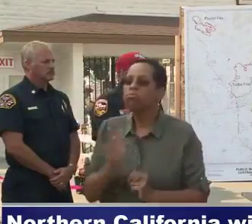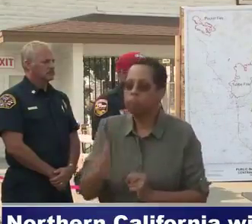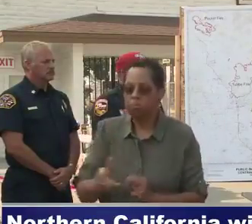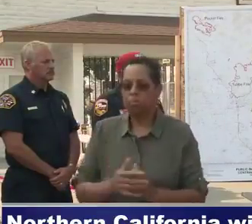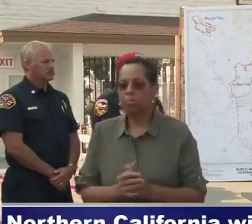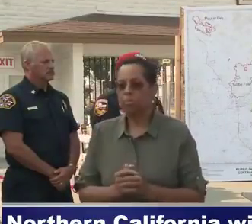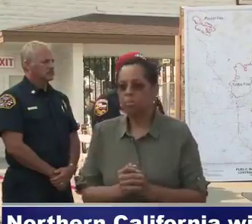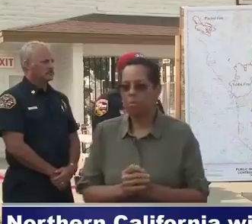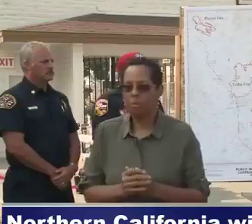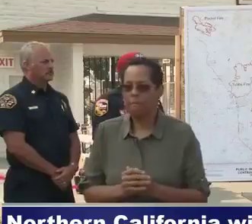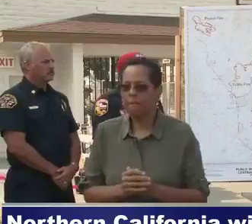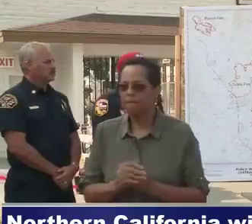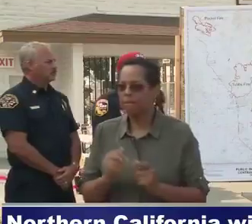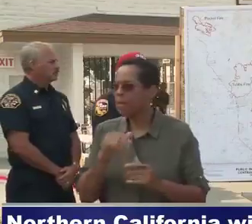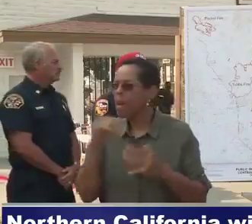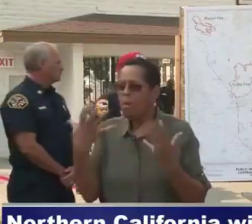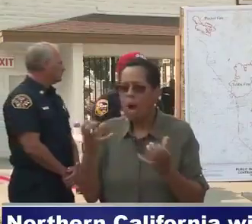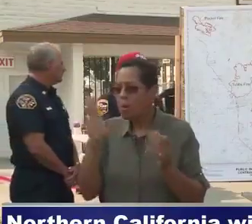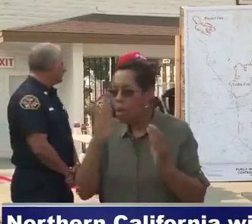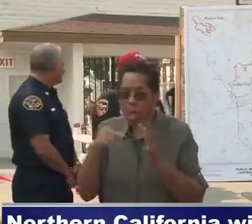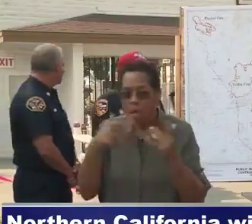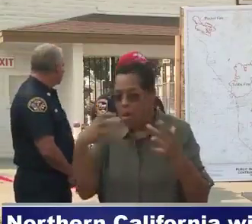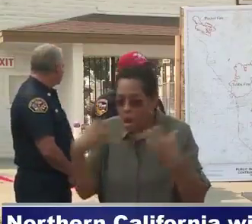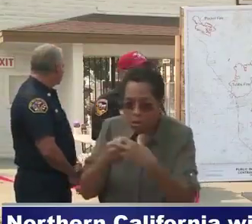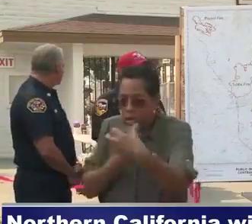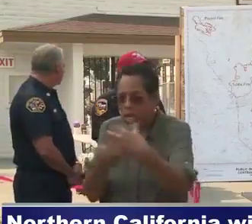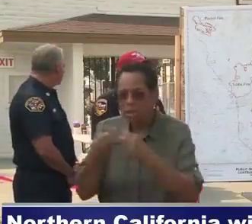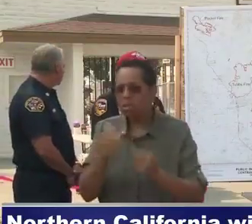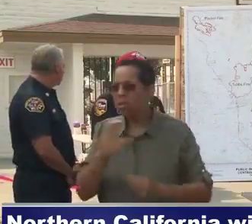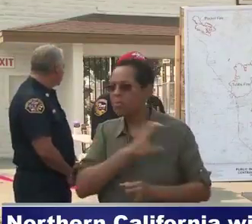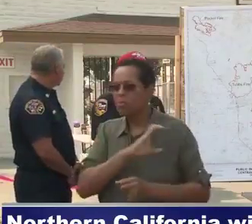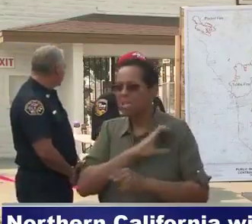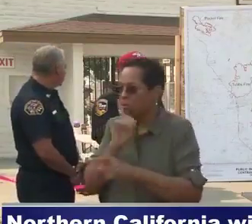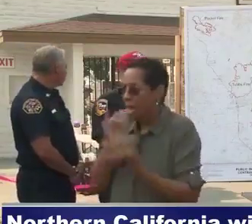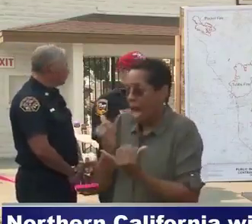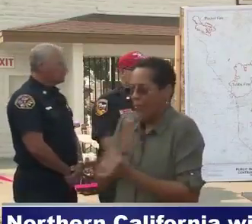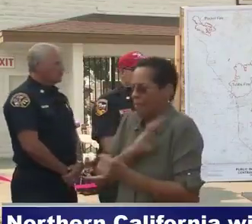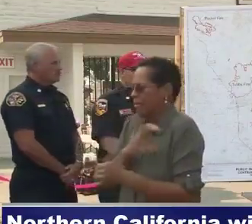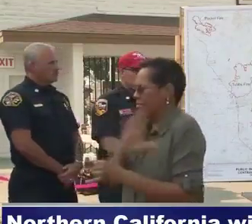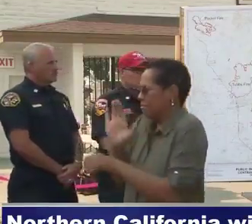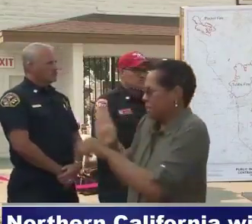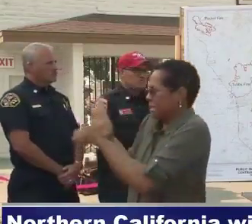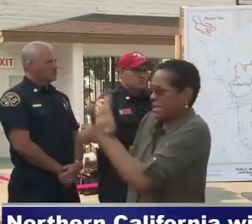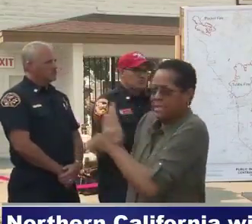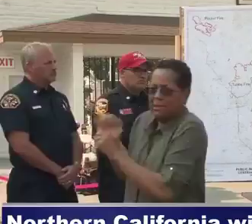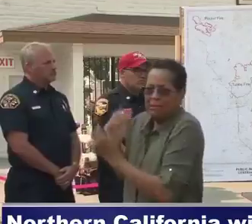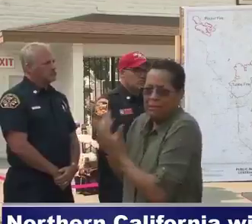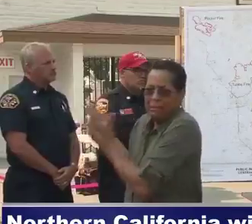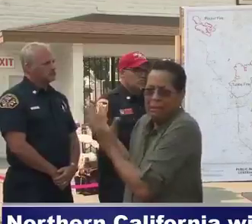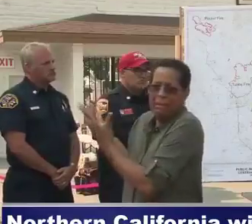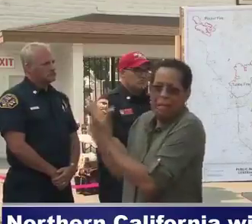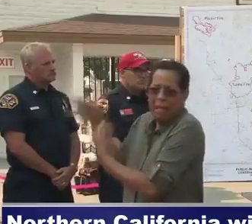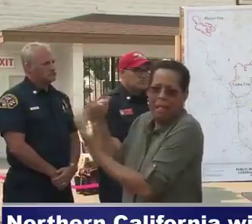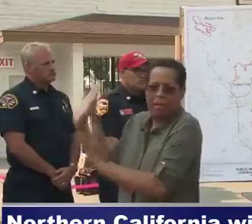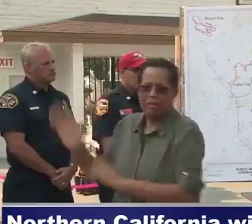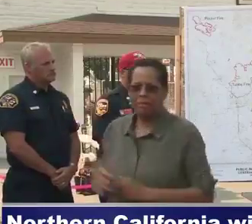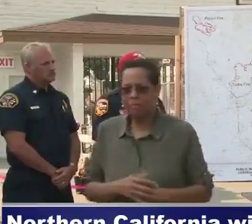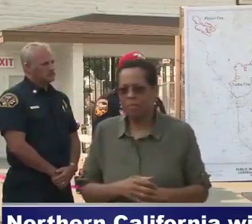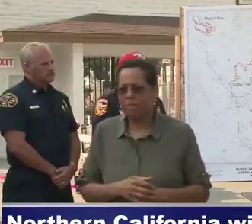now. And along with that goes with cell phone use. Whether you're on your Bluetooth or whether